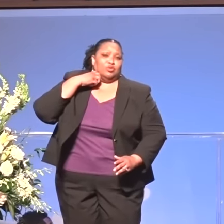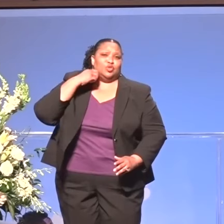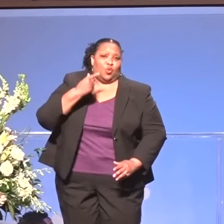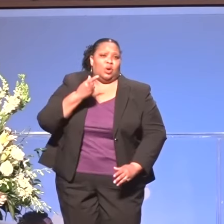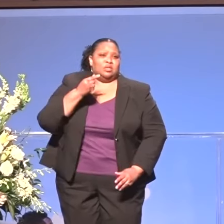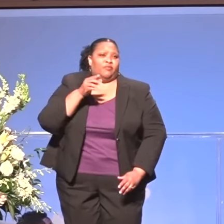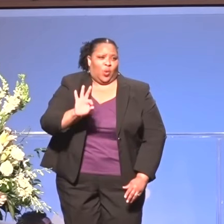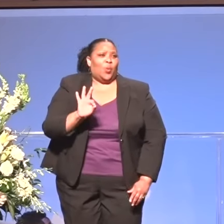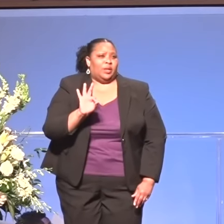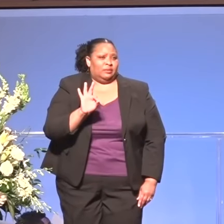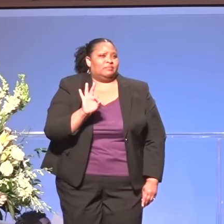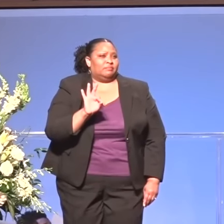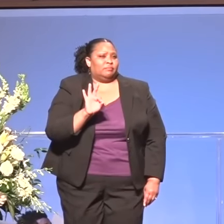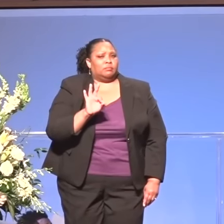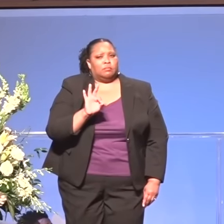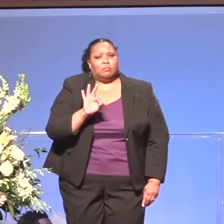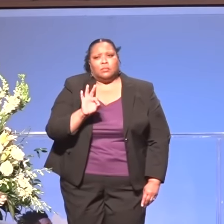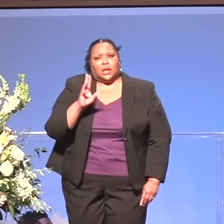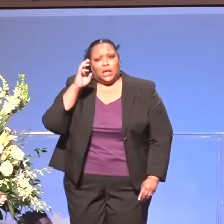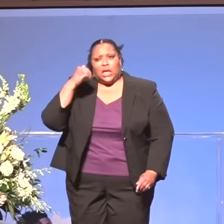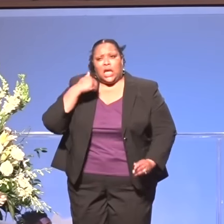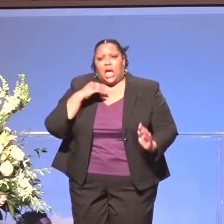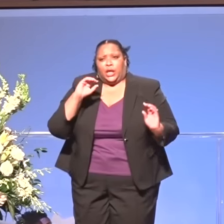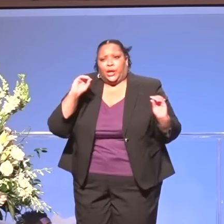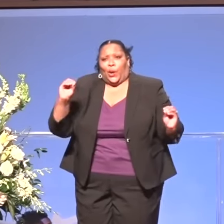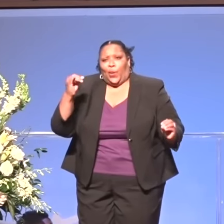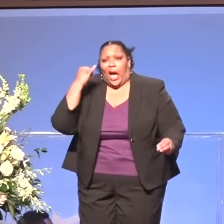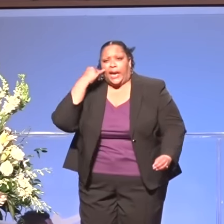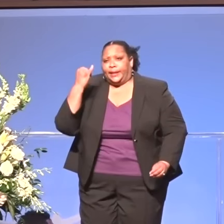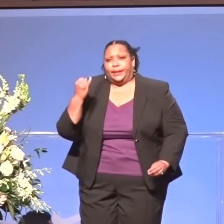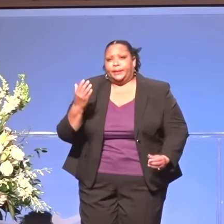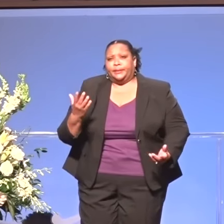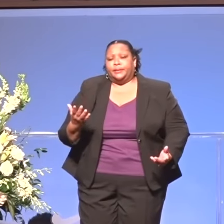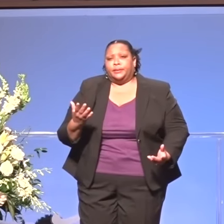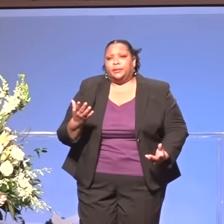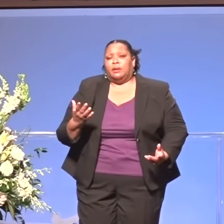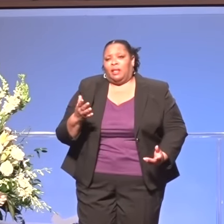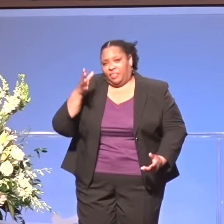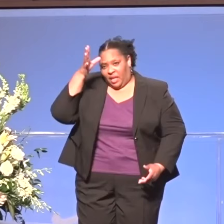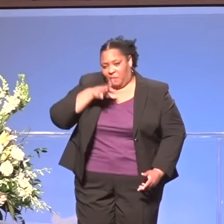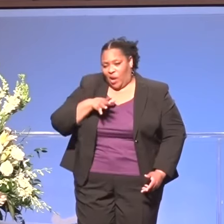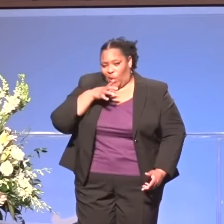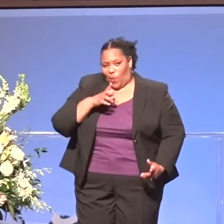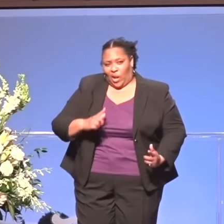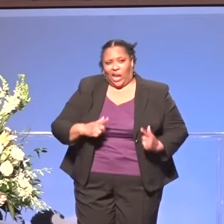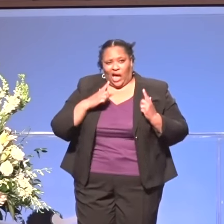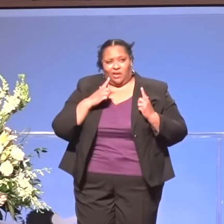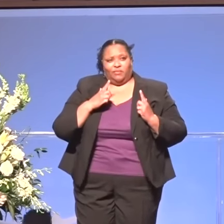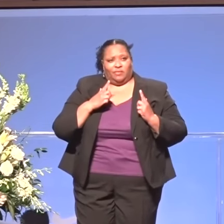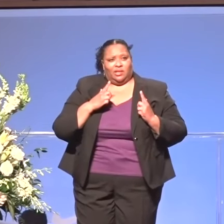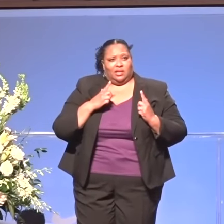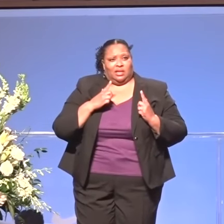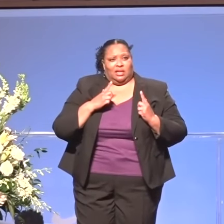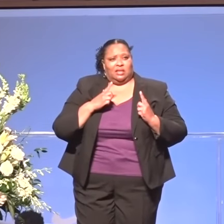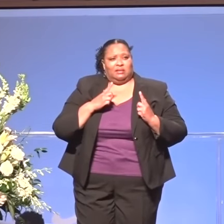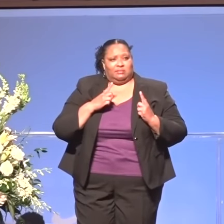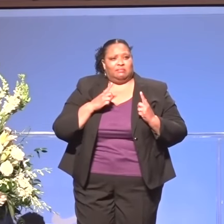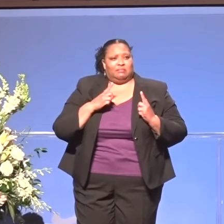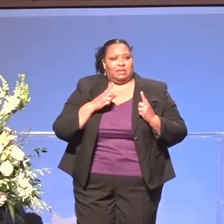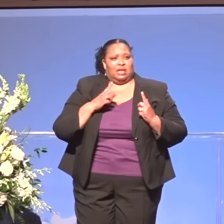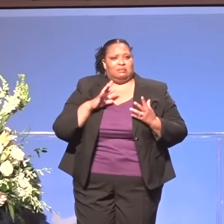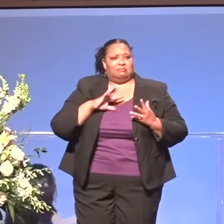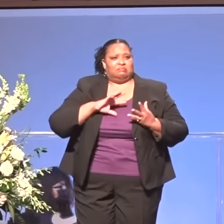Floyd, he had no idea that the man whose life he was taken